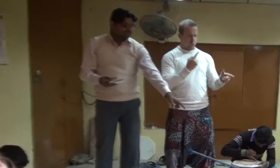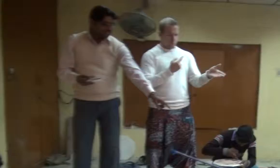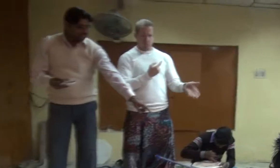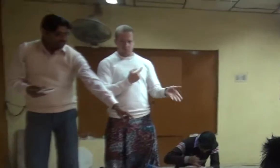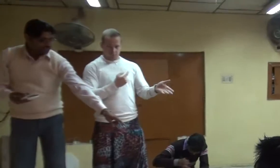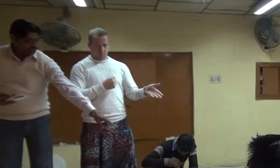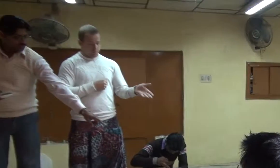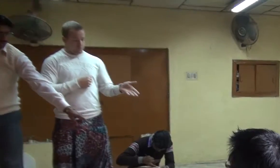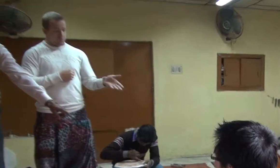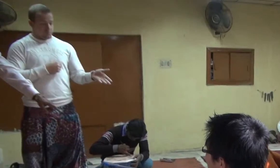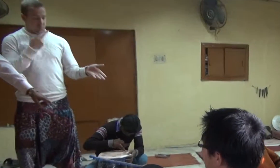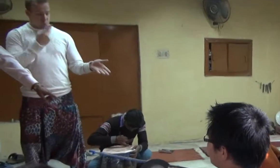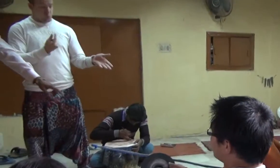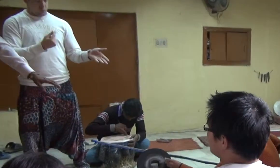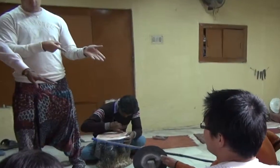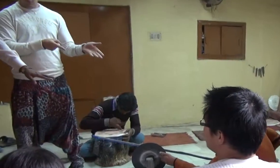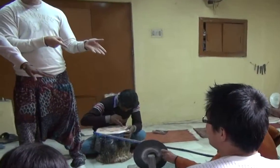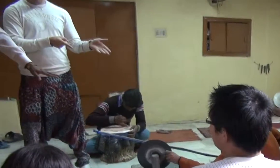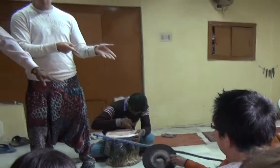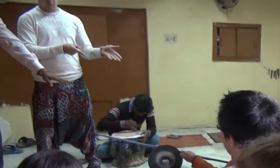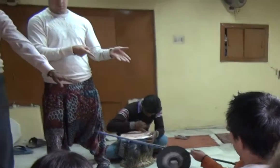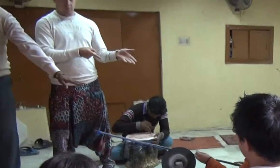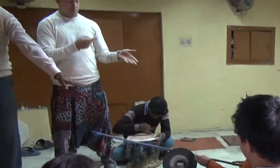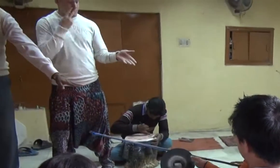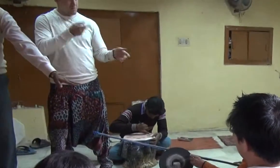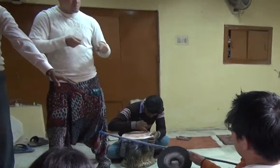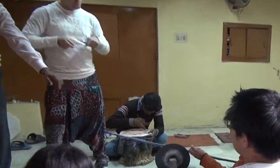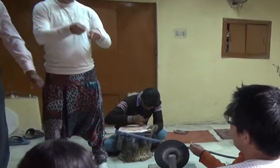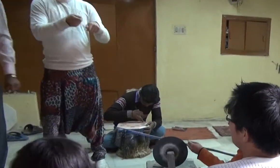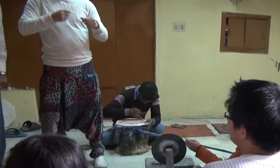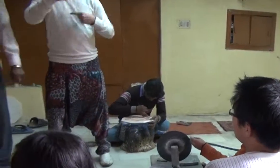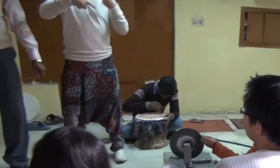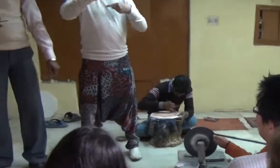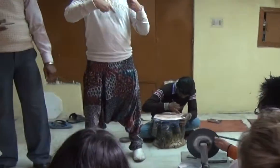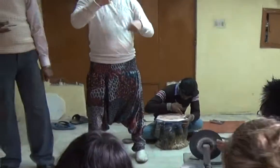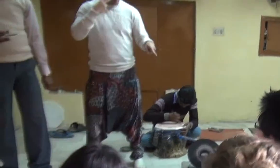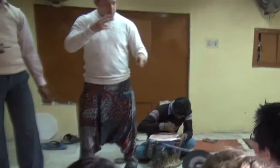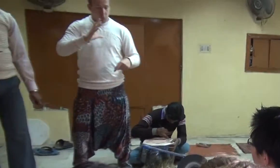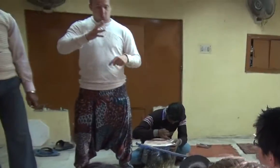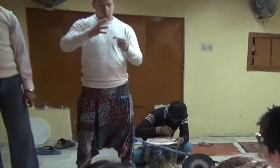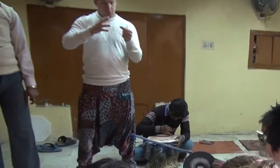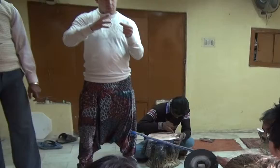He is using the with this machine. This is the anvil powder wheel machine.